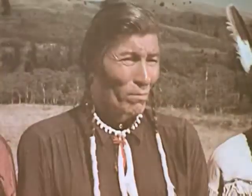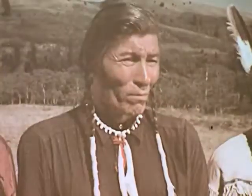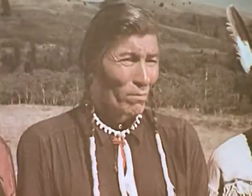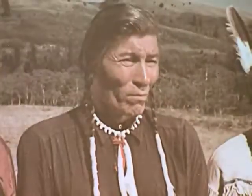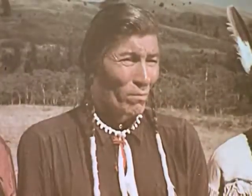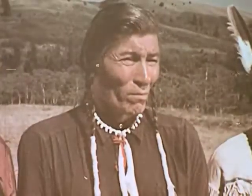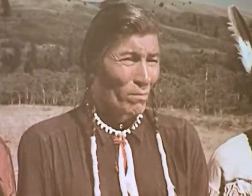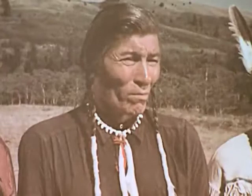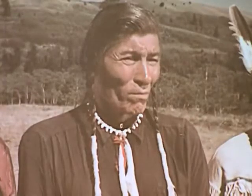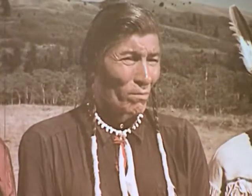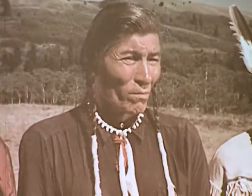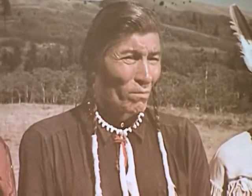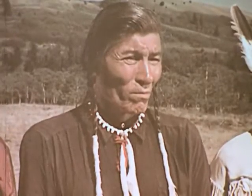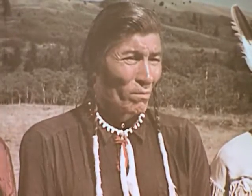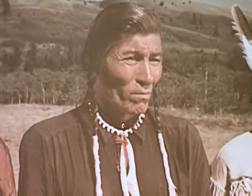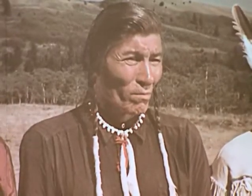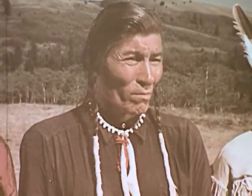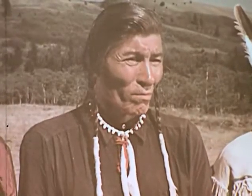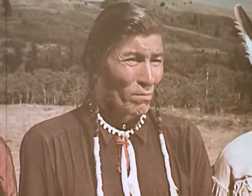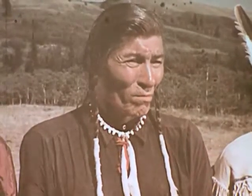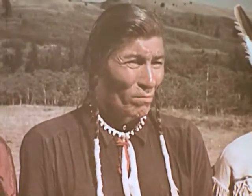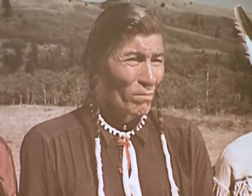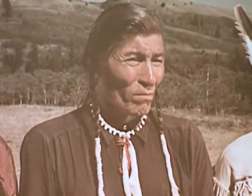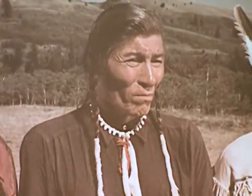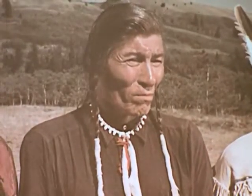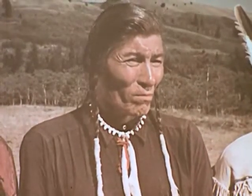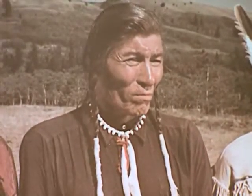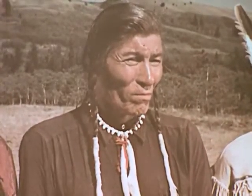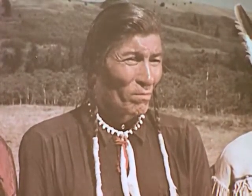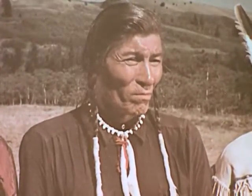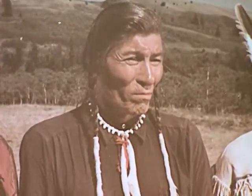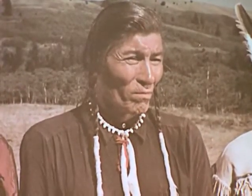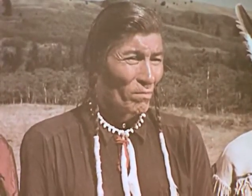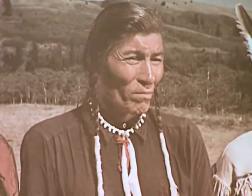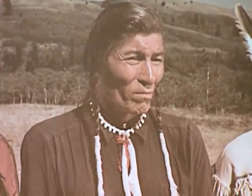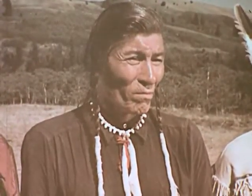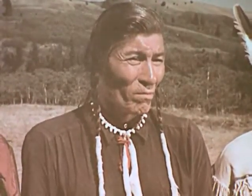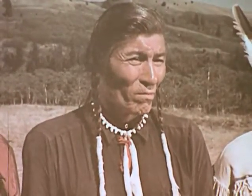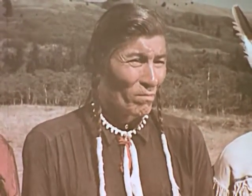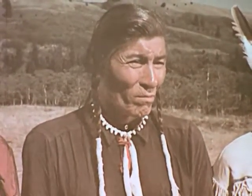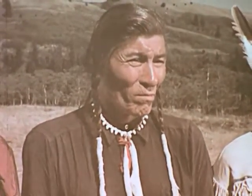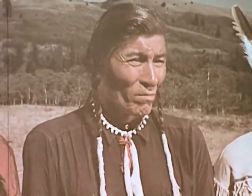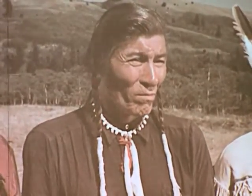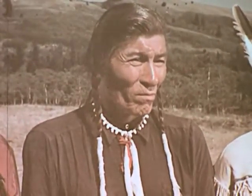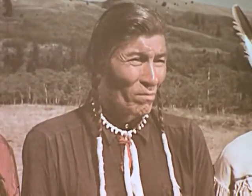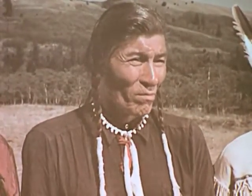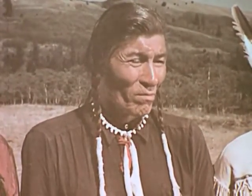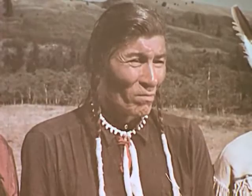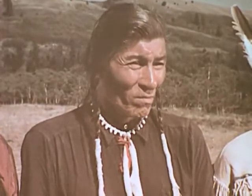Blackfoot, like the Shoshone and the Crow, has two parts in his hair, one on either side. Then he roaches his forelock into a sort of